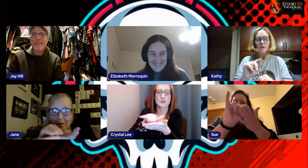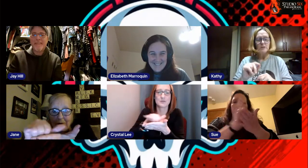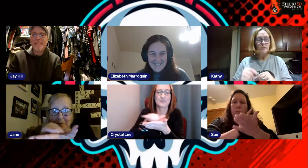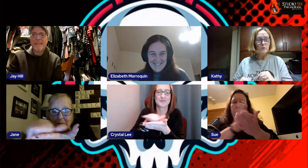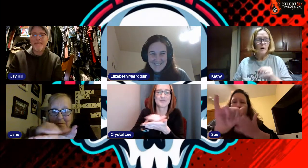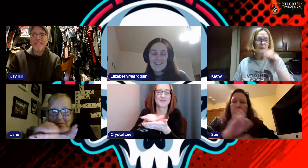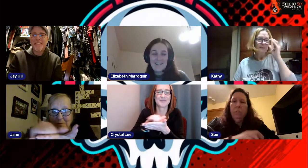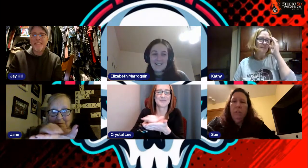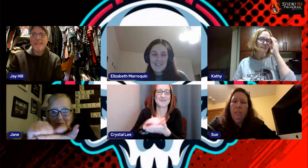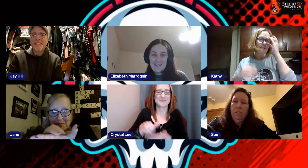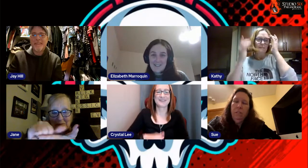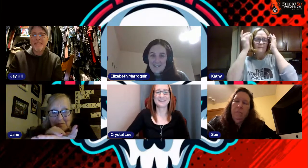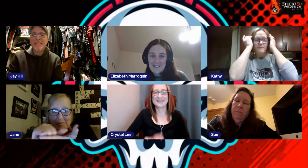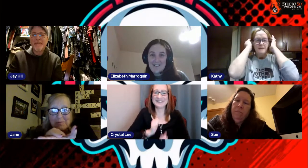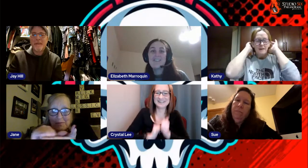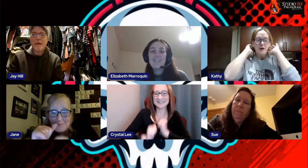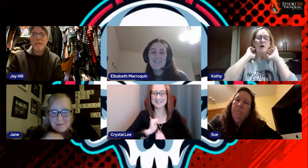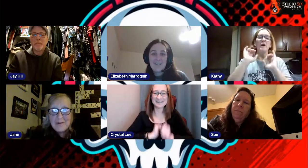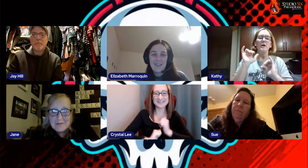Oh, it's in New York.